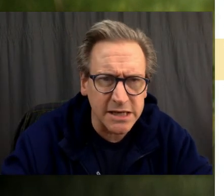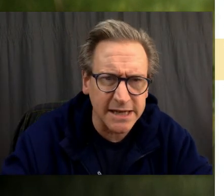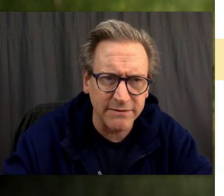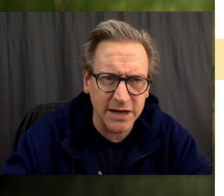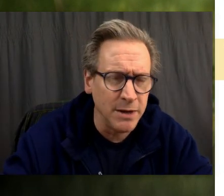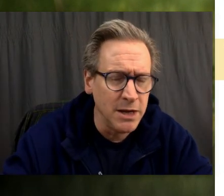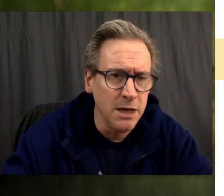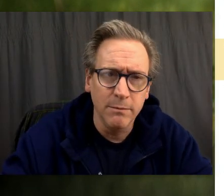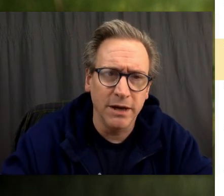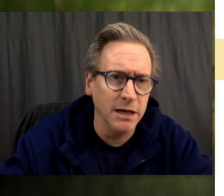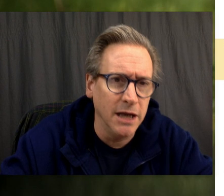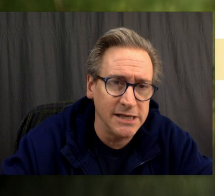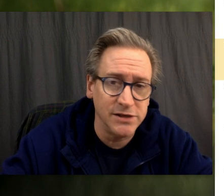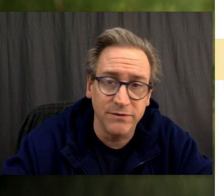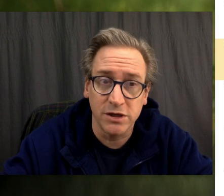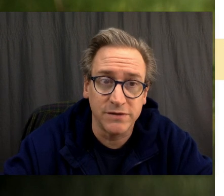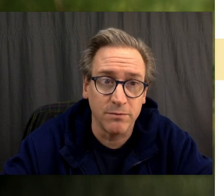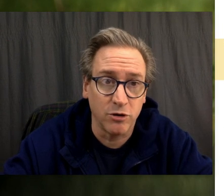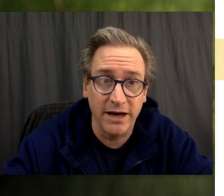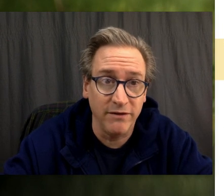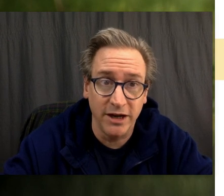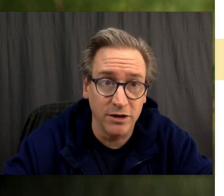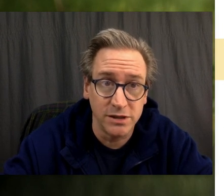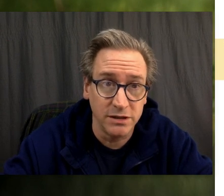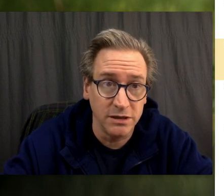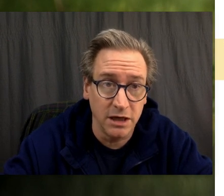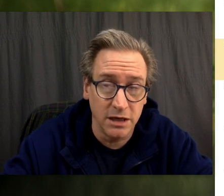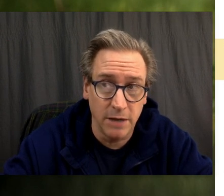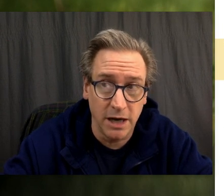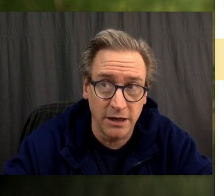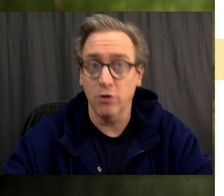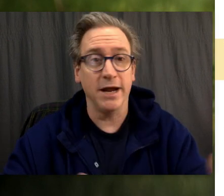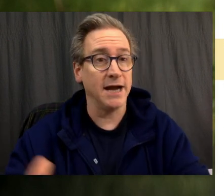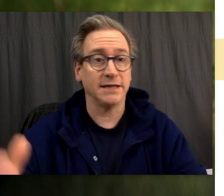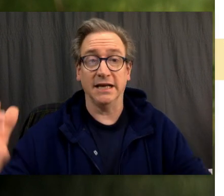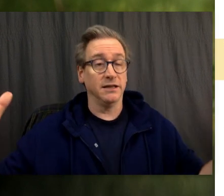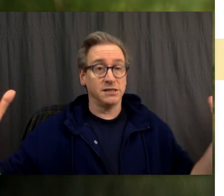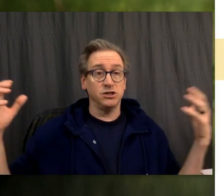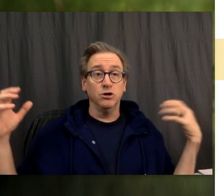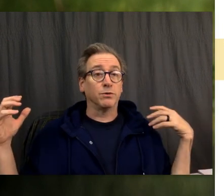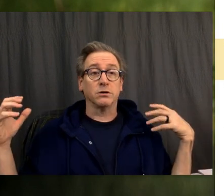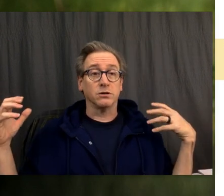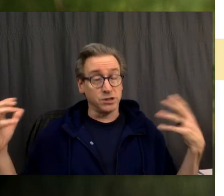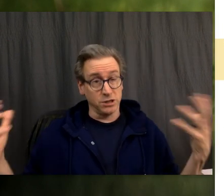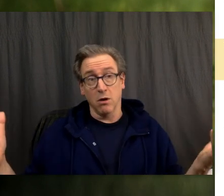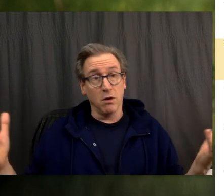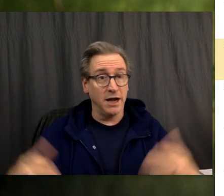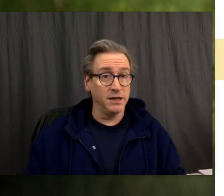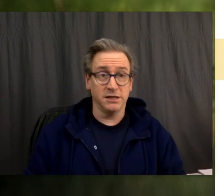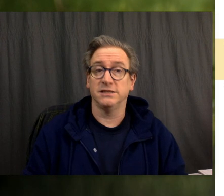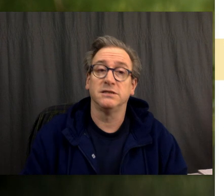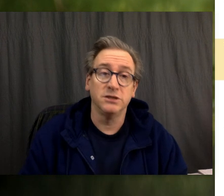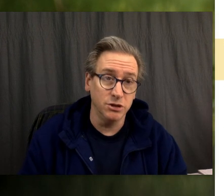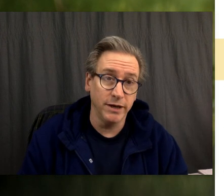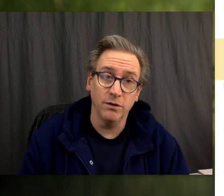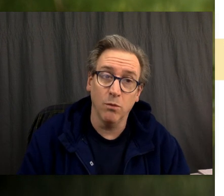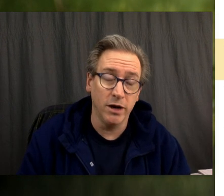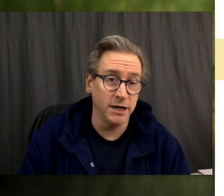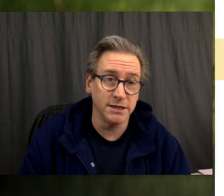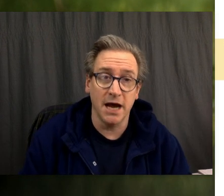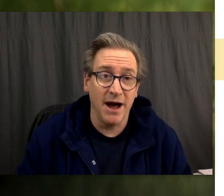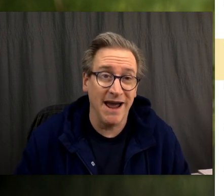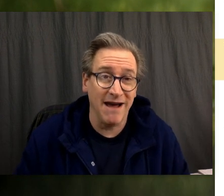to save time. But as you've noticed from grading videos on GoReact, it's super slow. I just doing